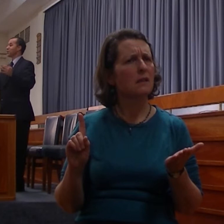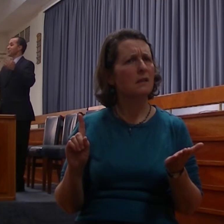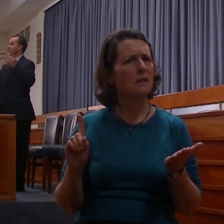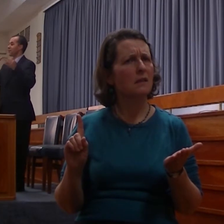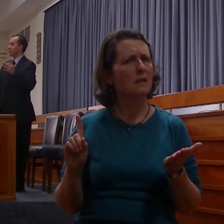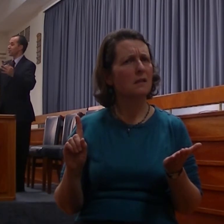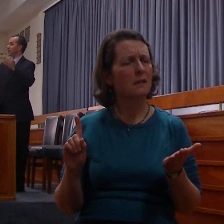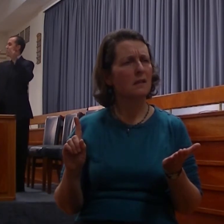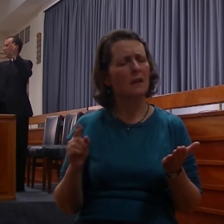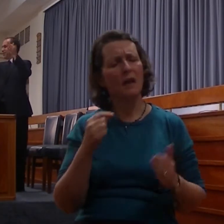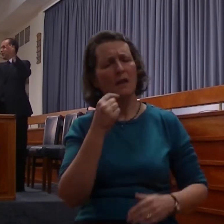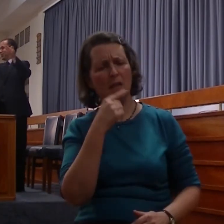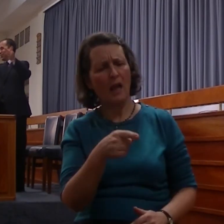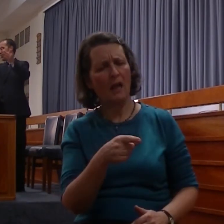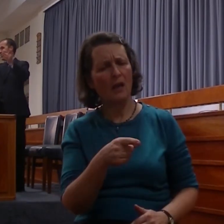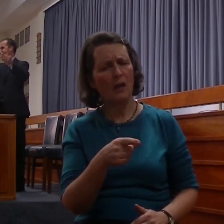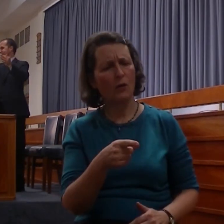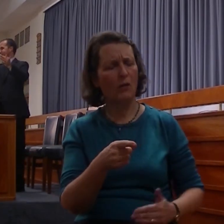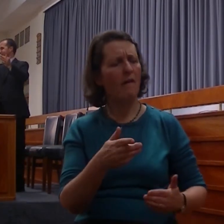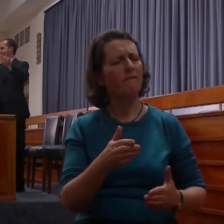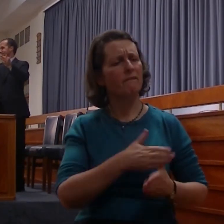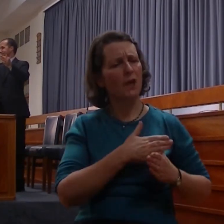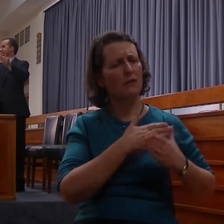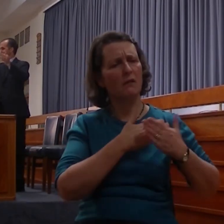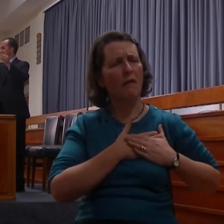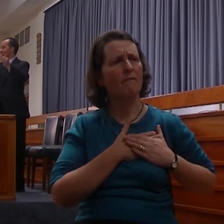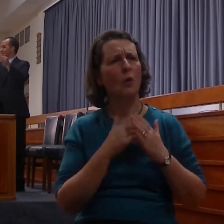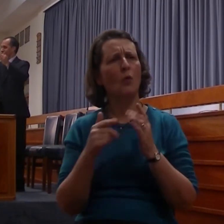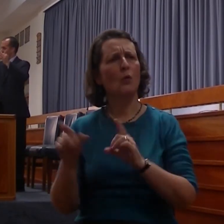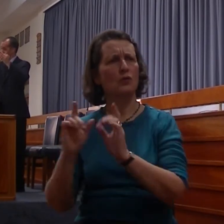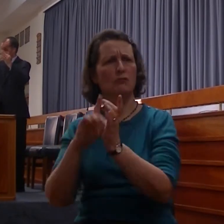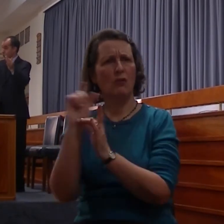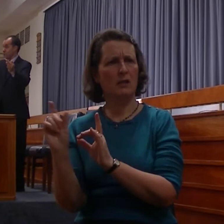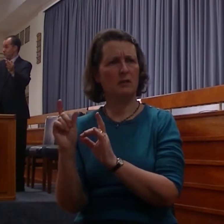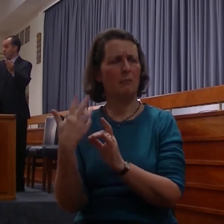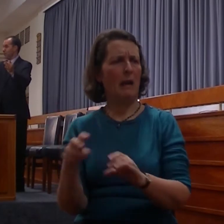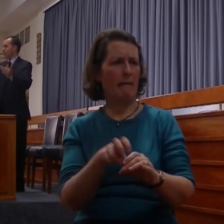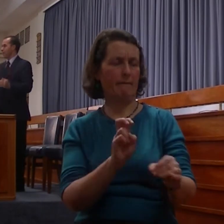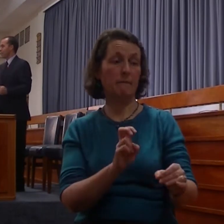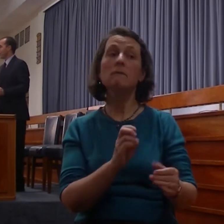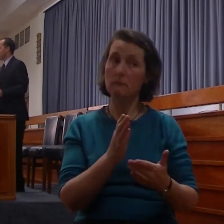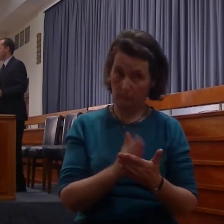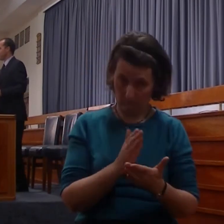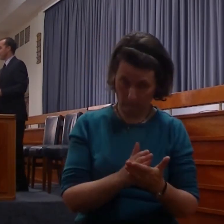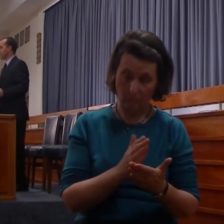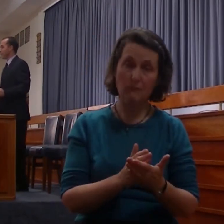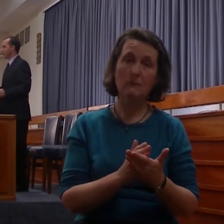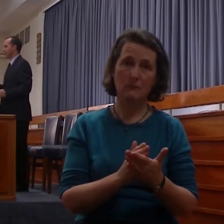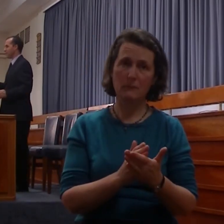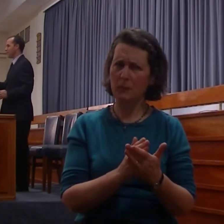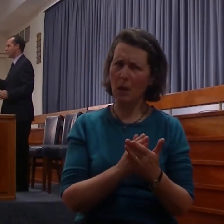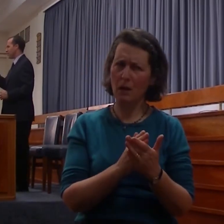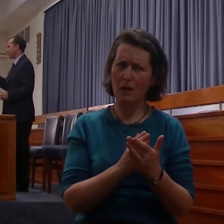that first love? Most preachers will go, oh, they lost their first love to the Lord Jesus